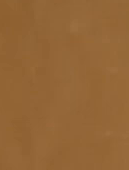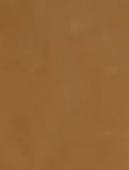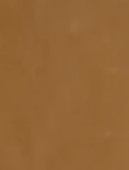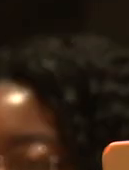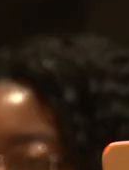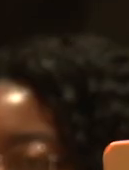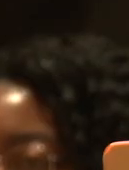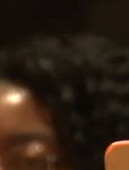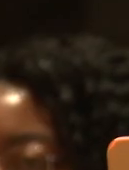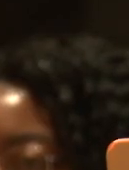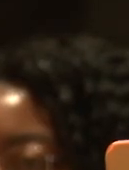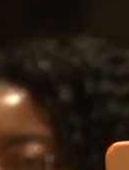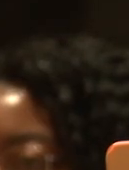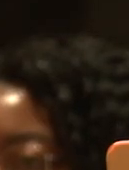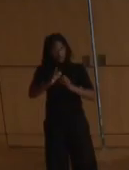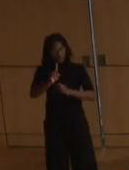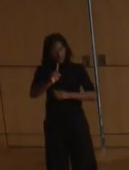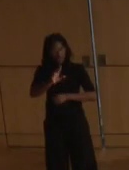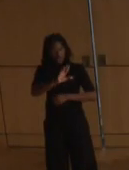of Africa.